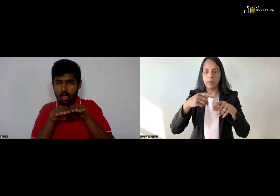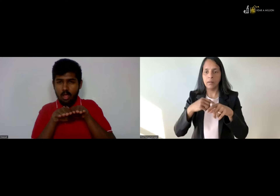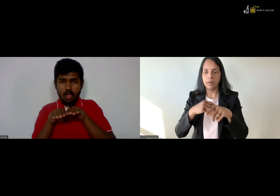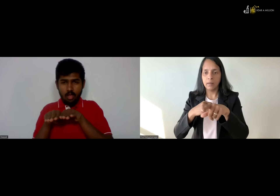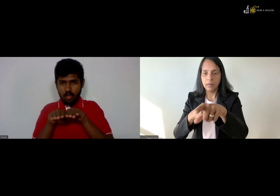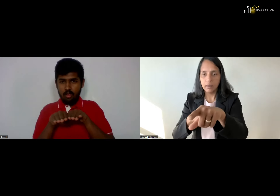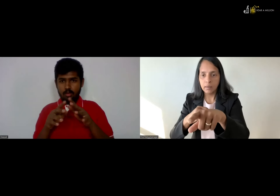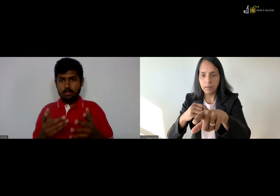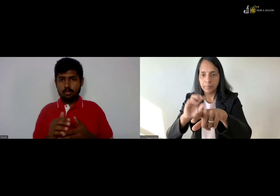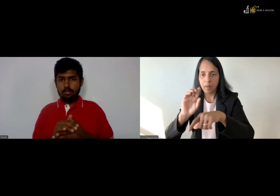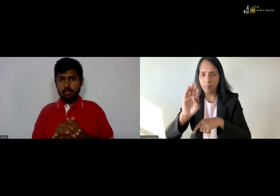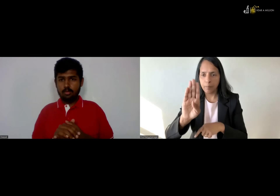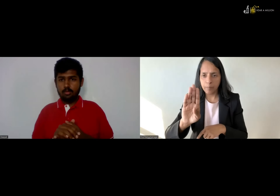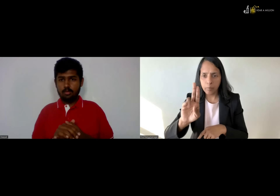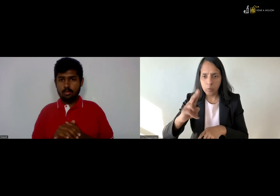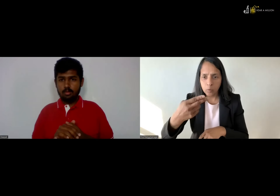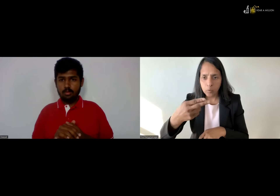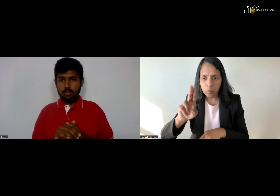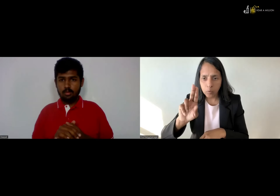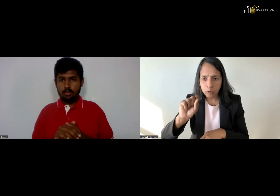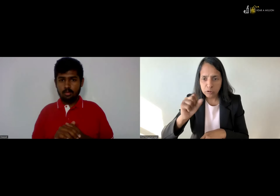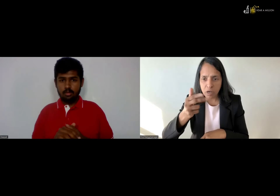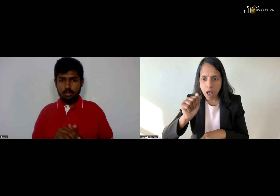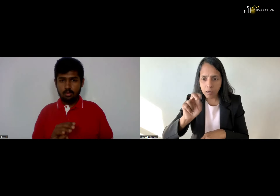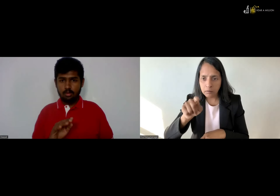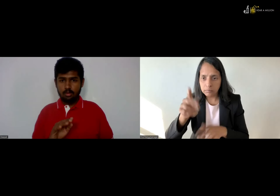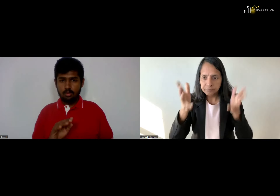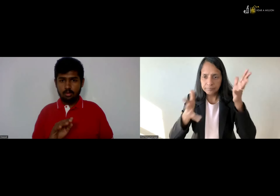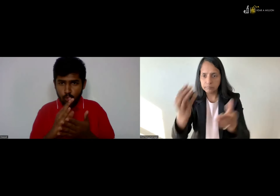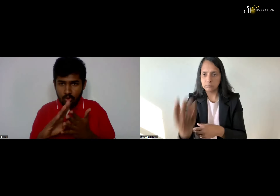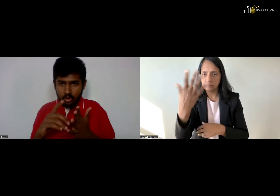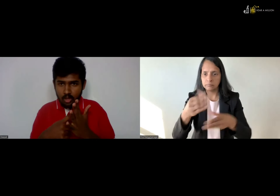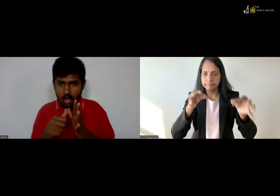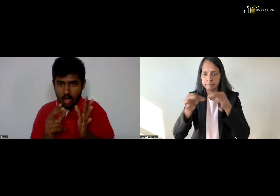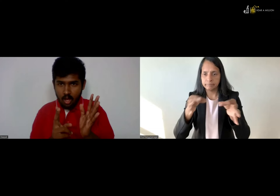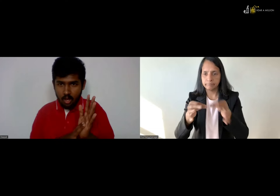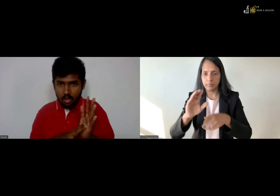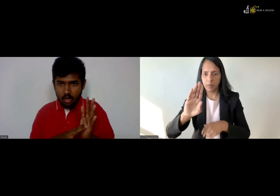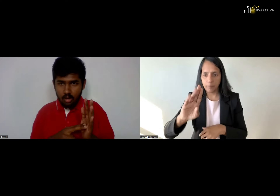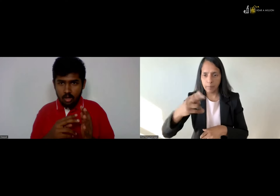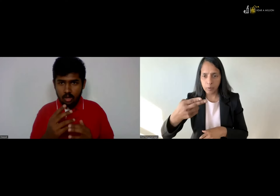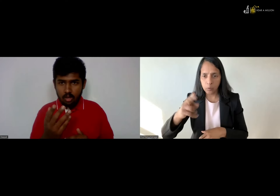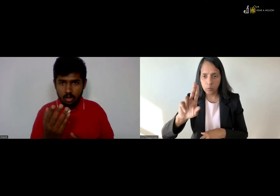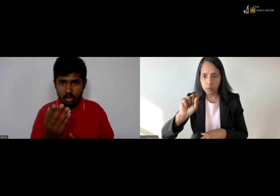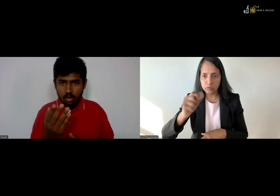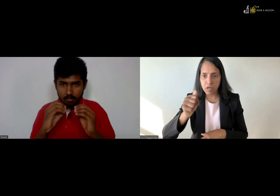same cycle, but the picture which was below.